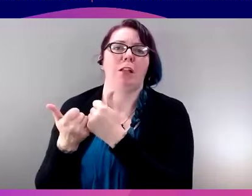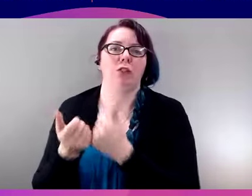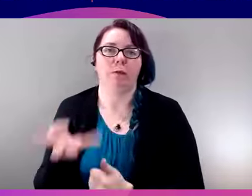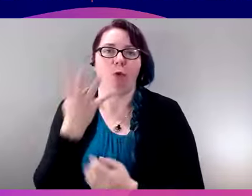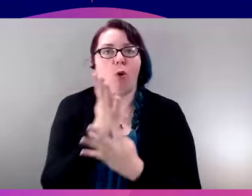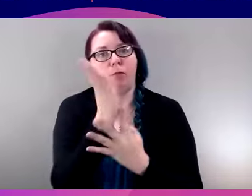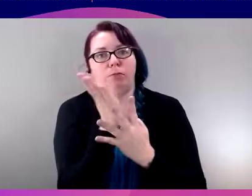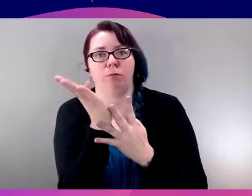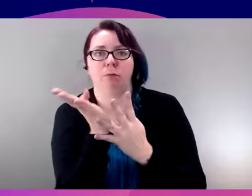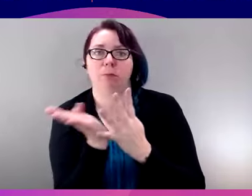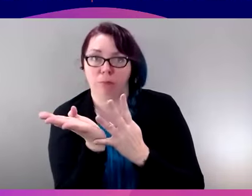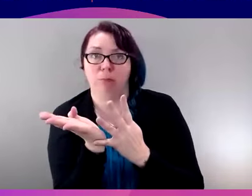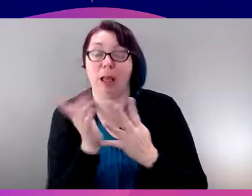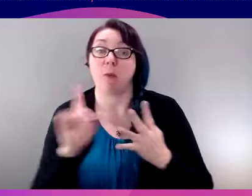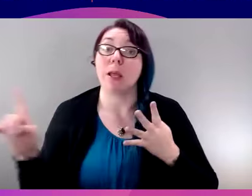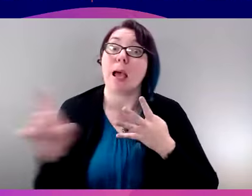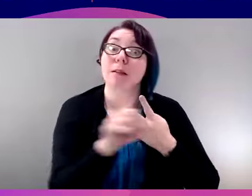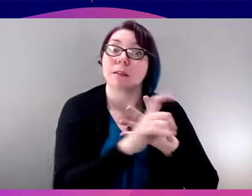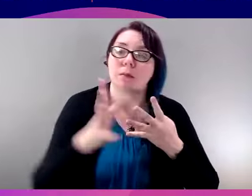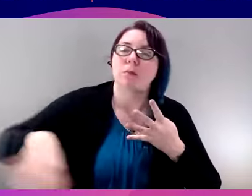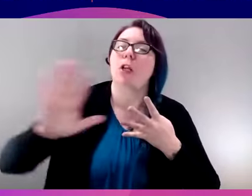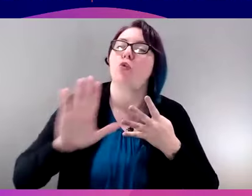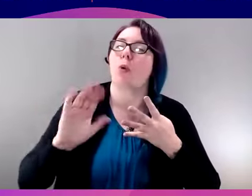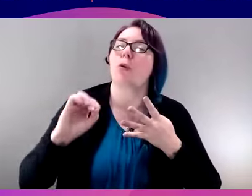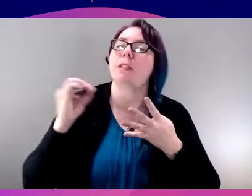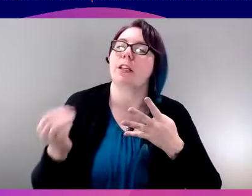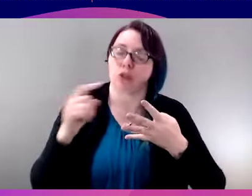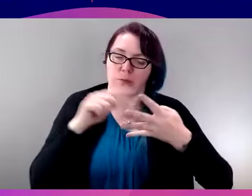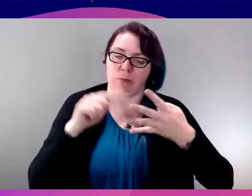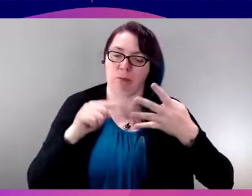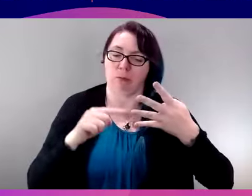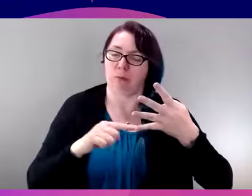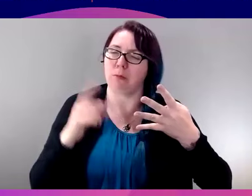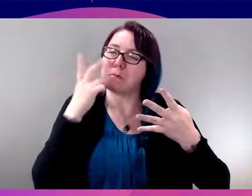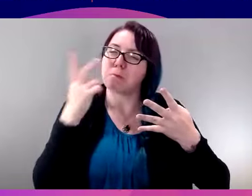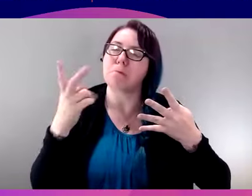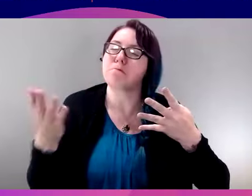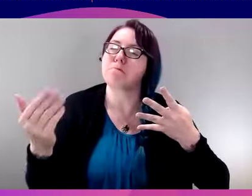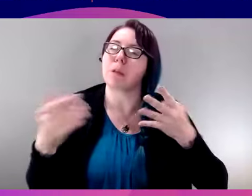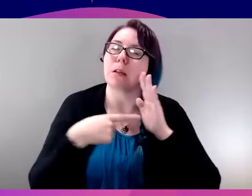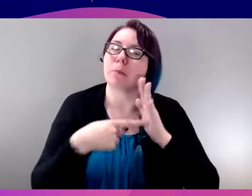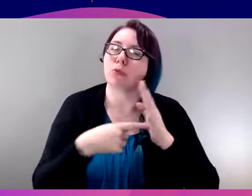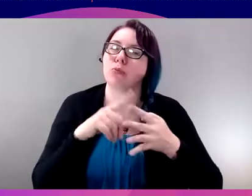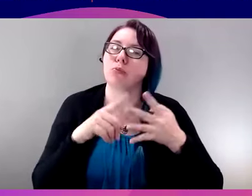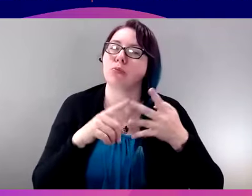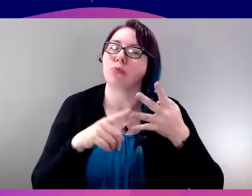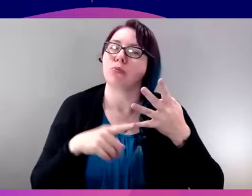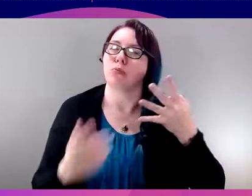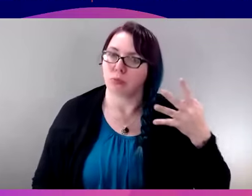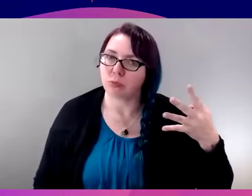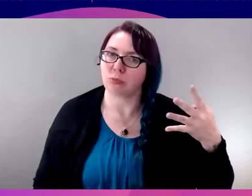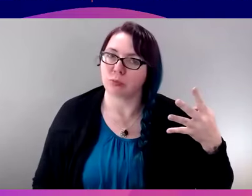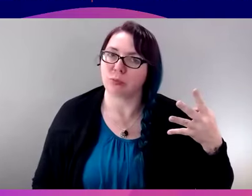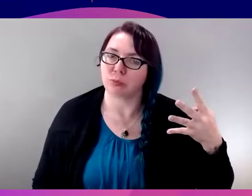and challenges that they observed within their organization and within their community for supporting survivors of gender-based violence with